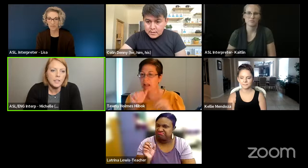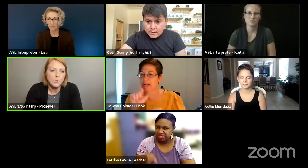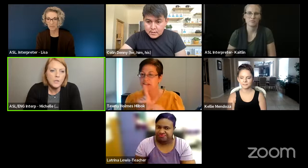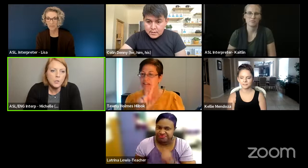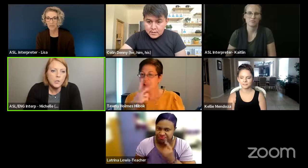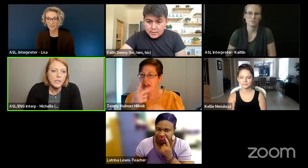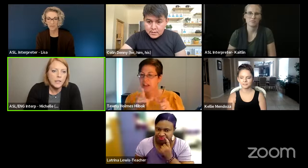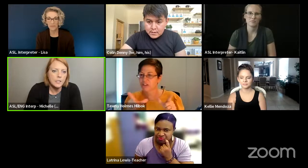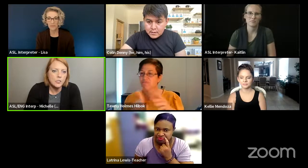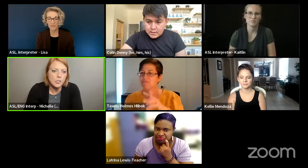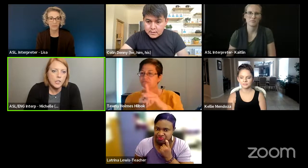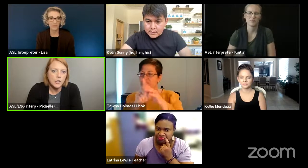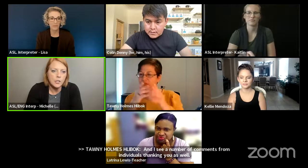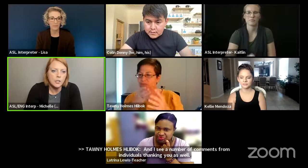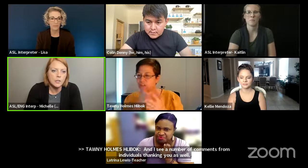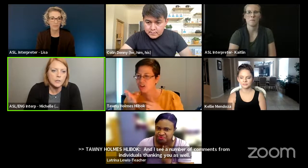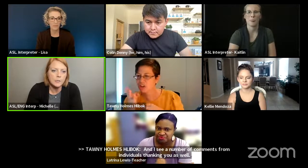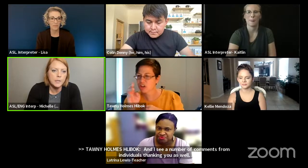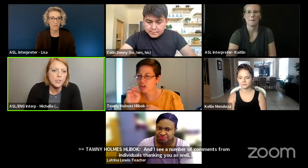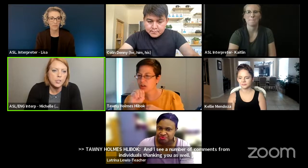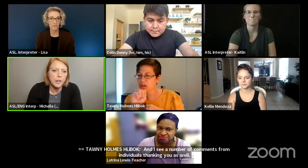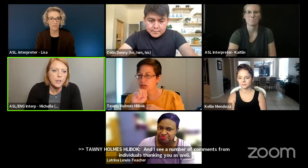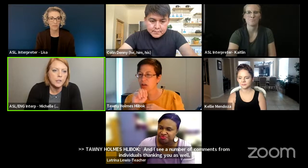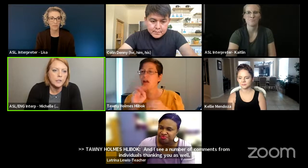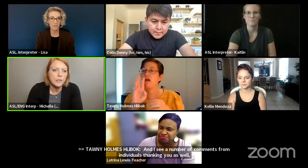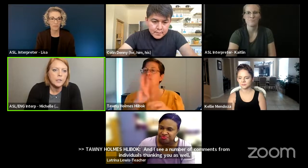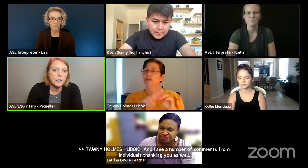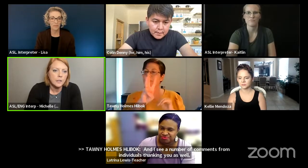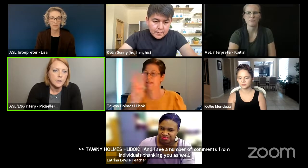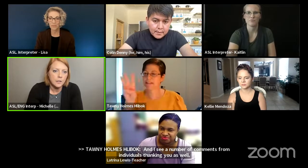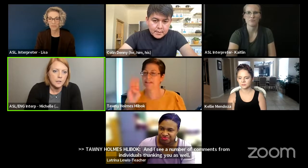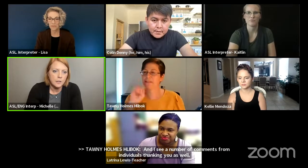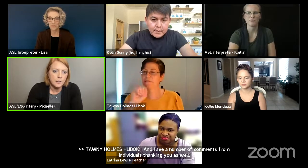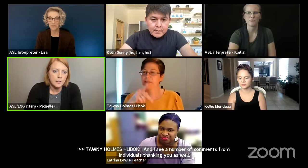I see another resource that has been shared,